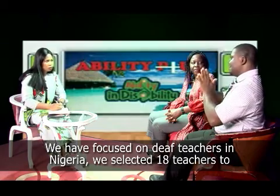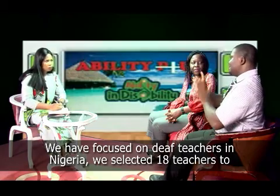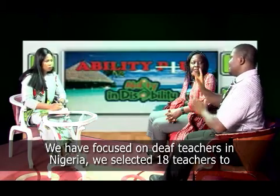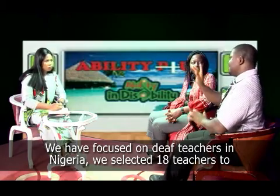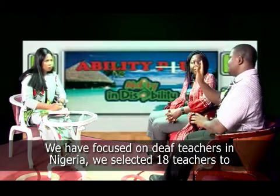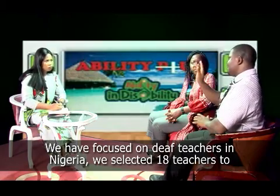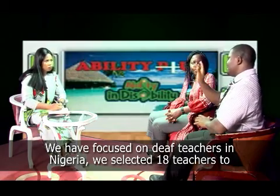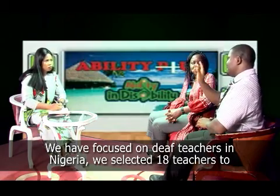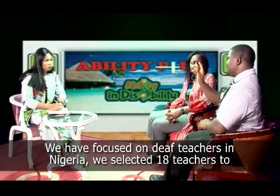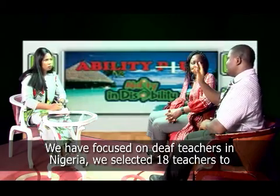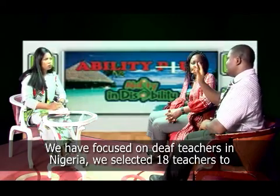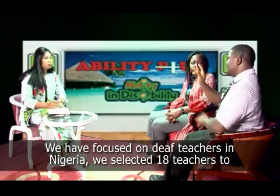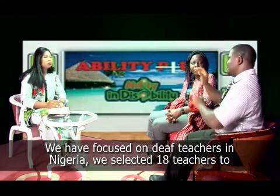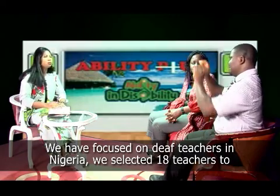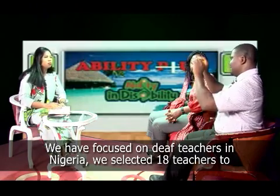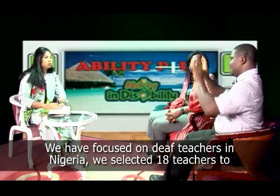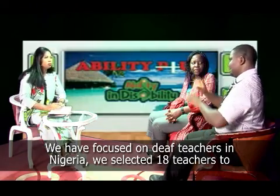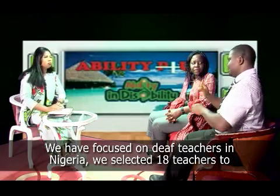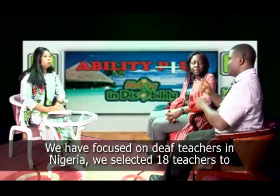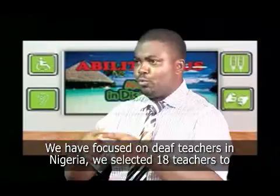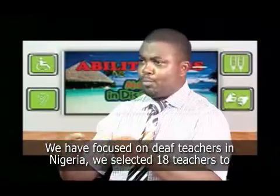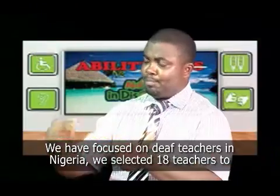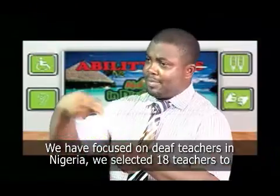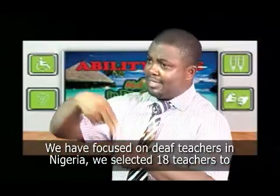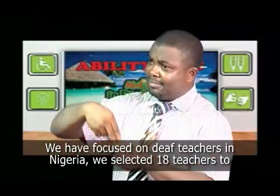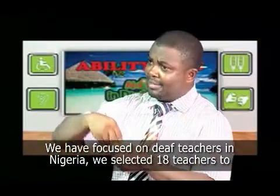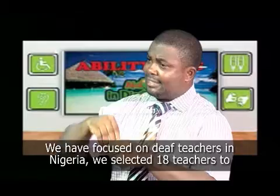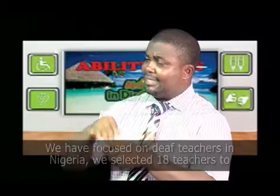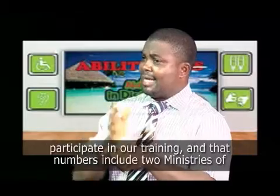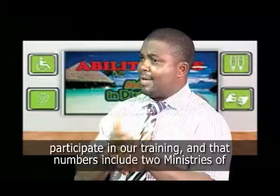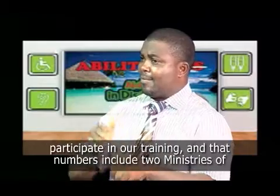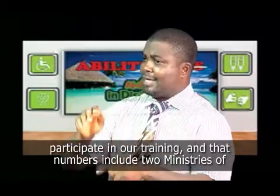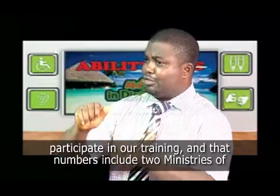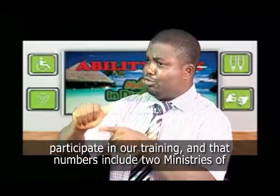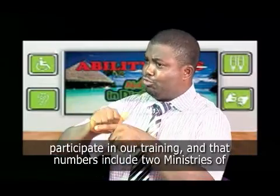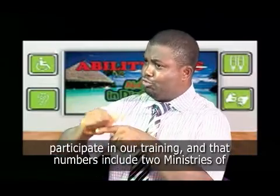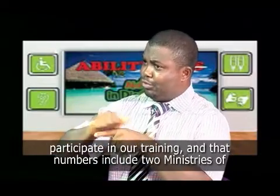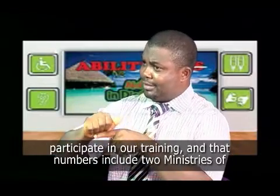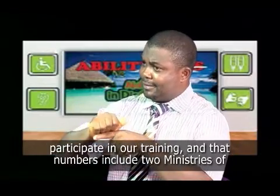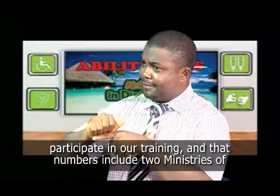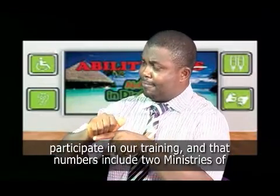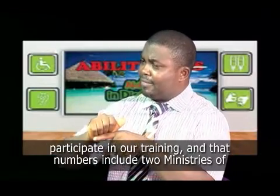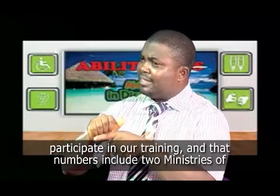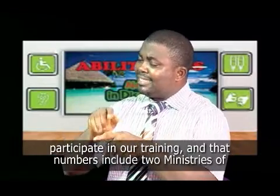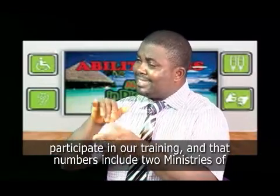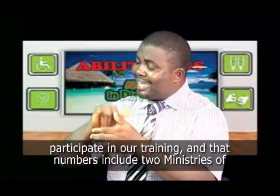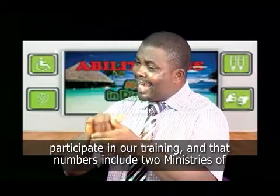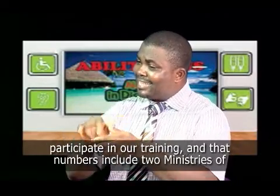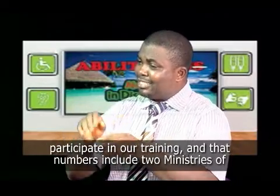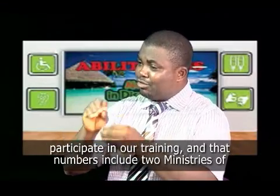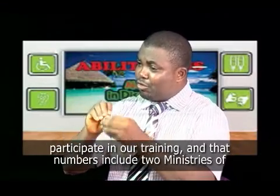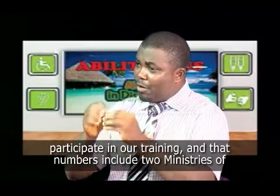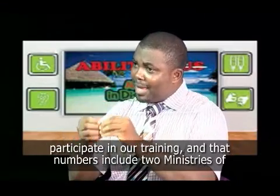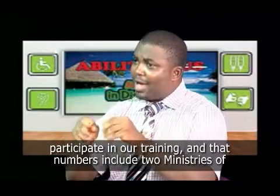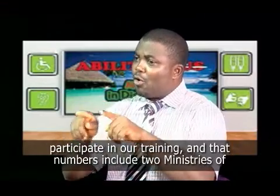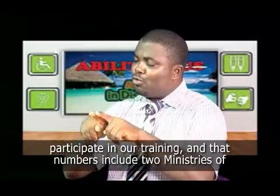We selected 18 teachers to participate in our training,